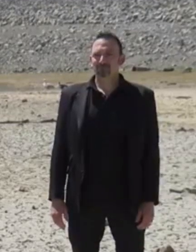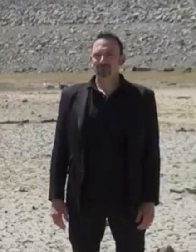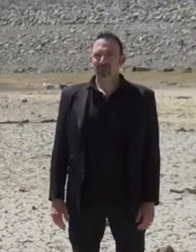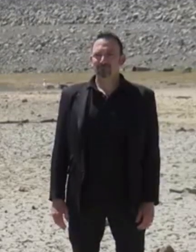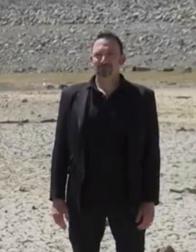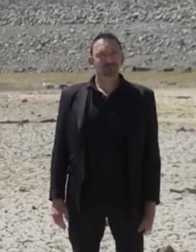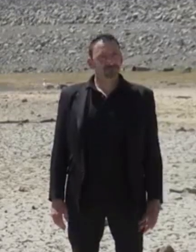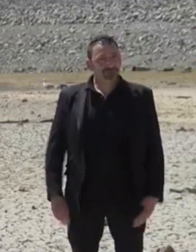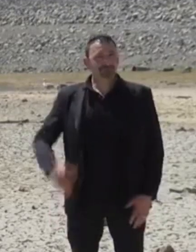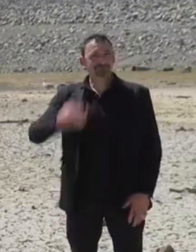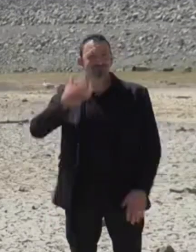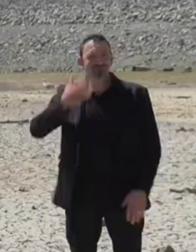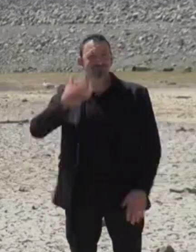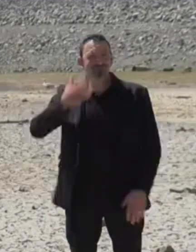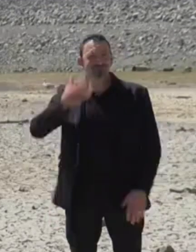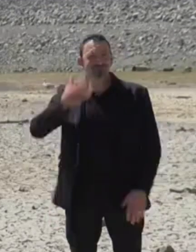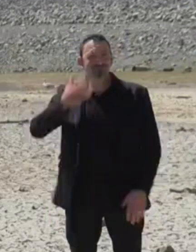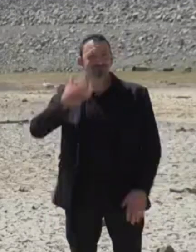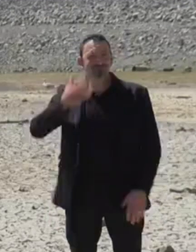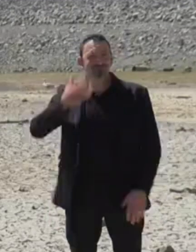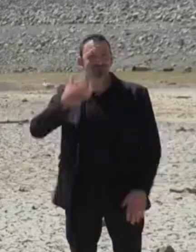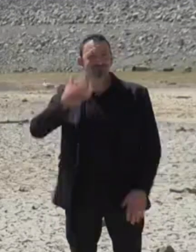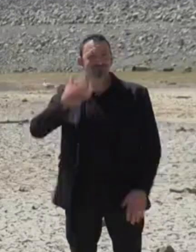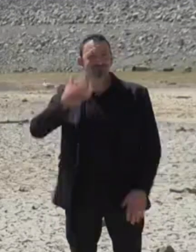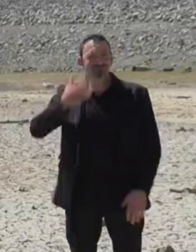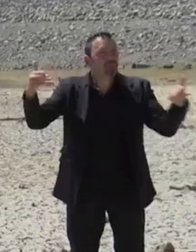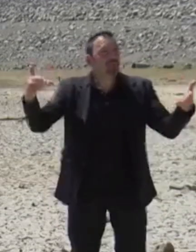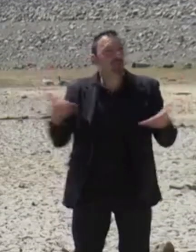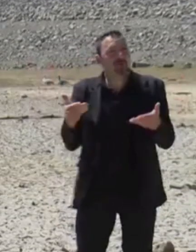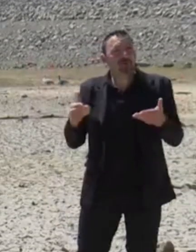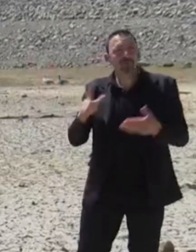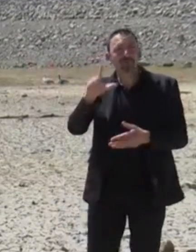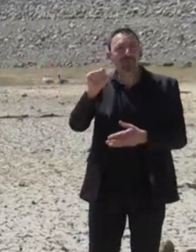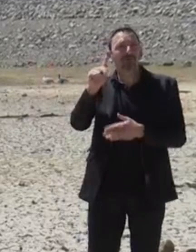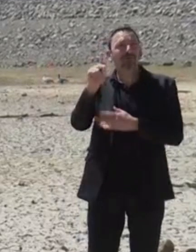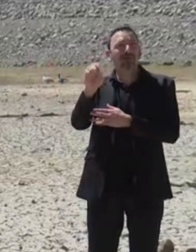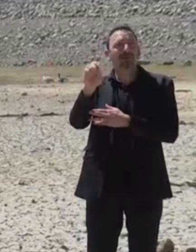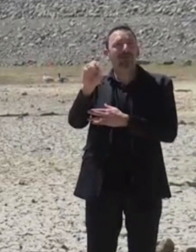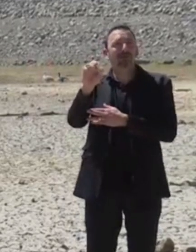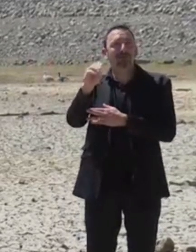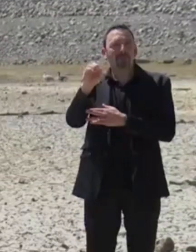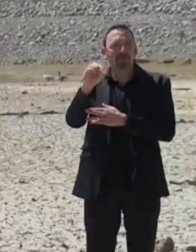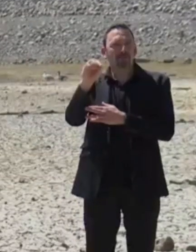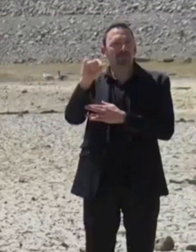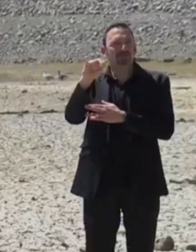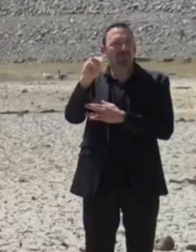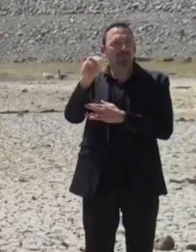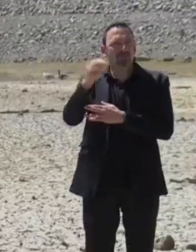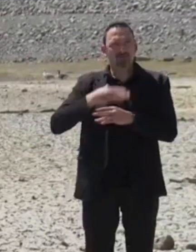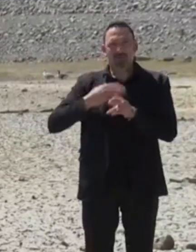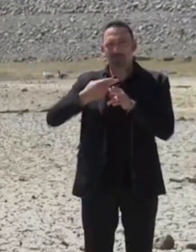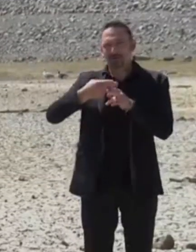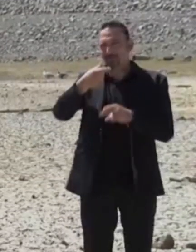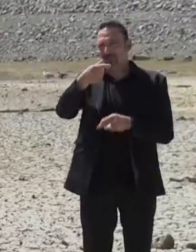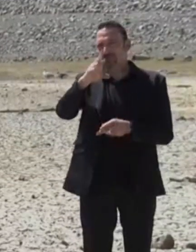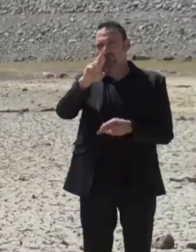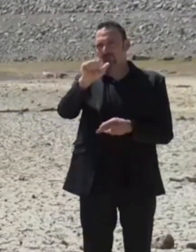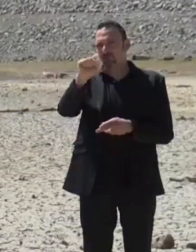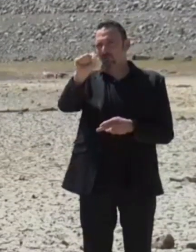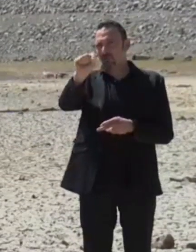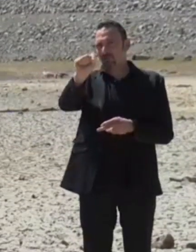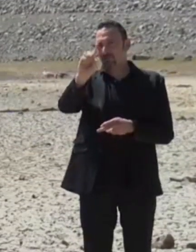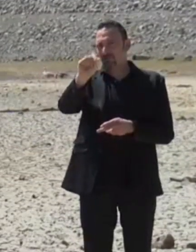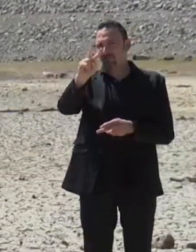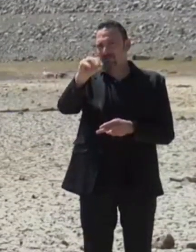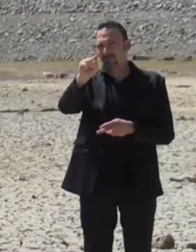Well, good afternoon. Welcome to Lake Sonoma, Lake Mendocino. My name is Grant Davis. I'm General Manager of